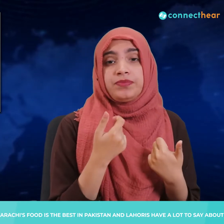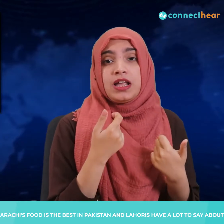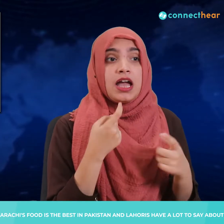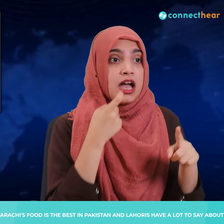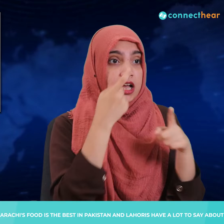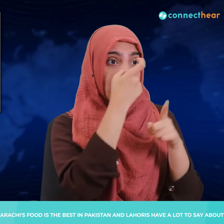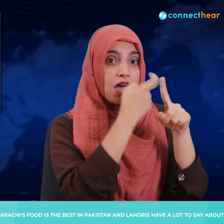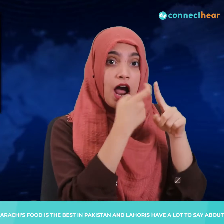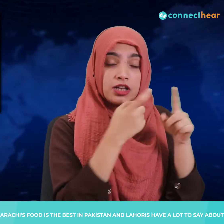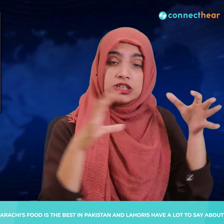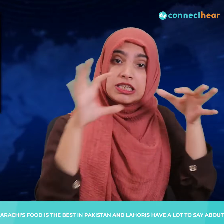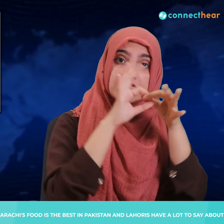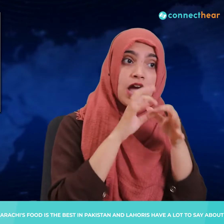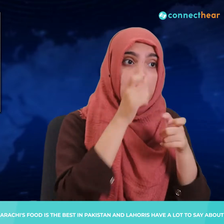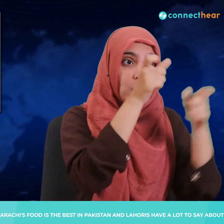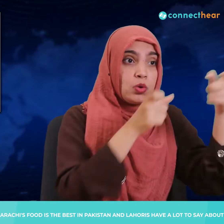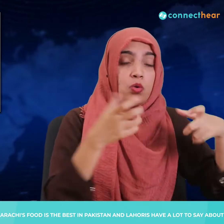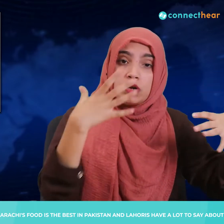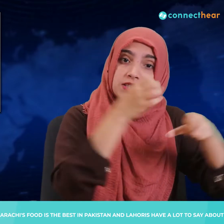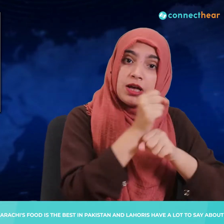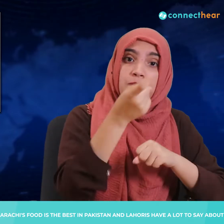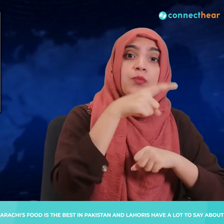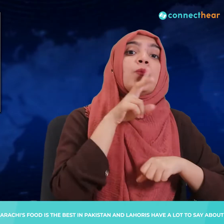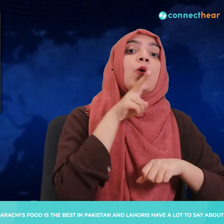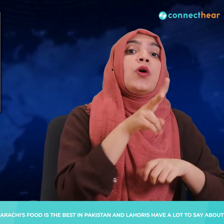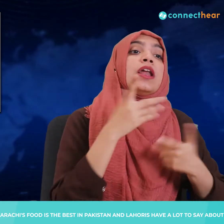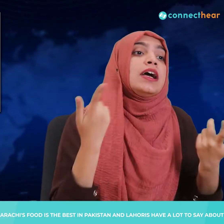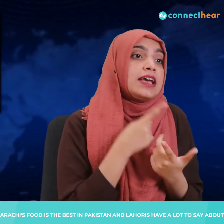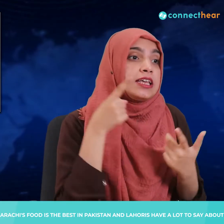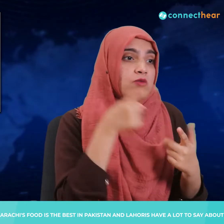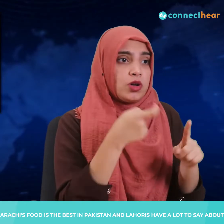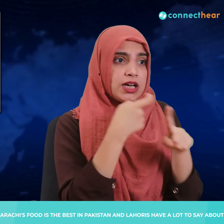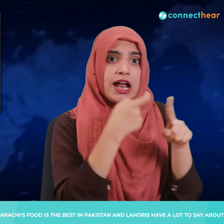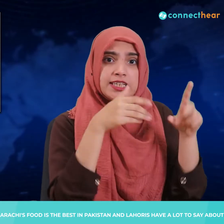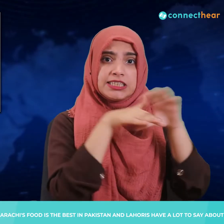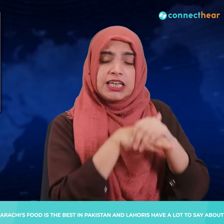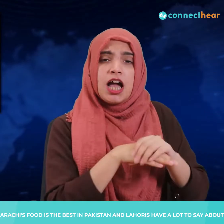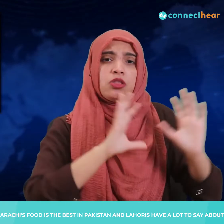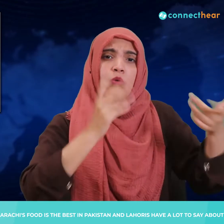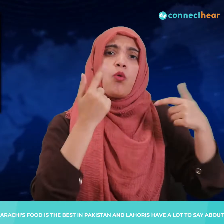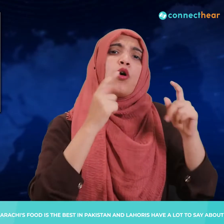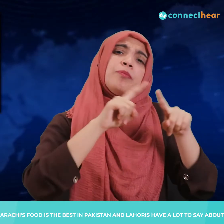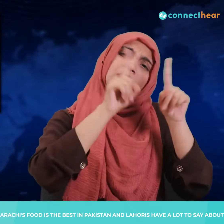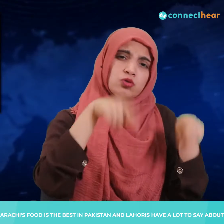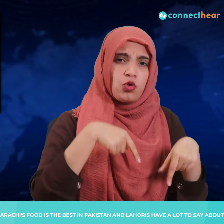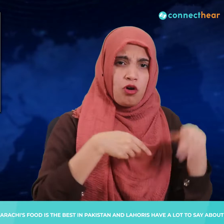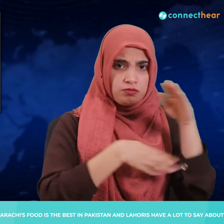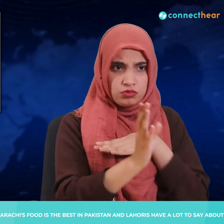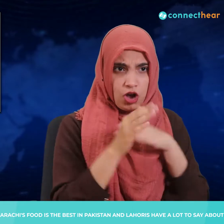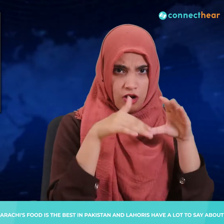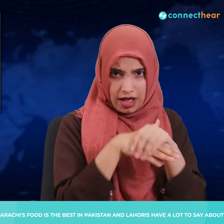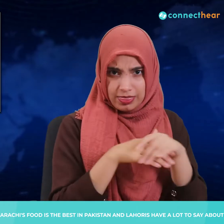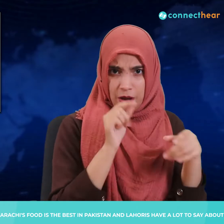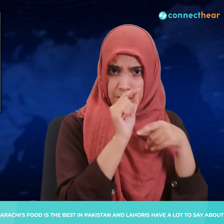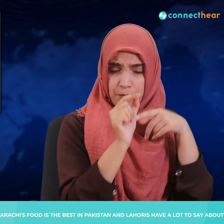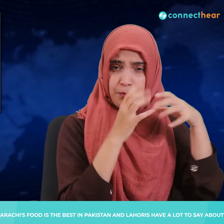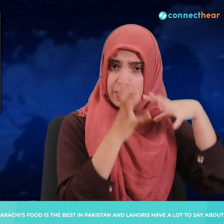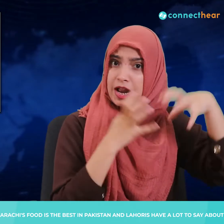on Karachi. An ordinary biryani at the Sindh High Court cafeteria is better than the best biryanis of